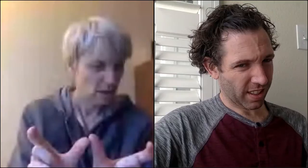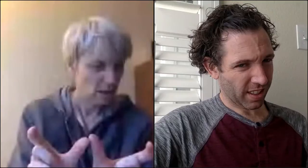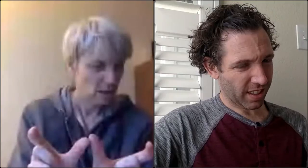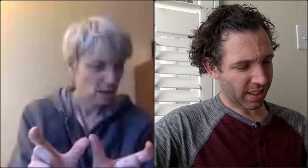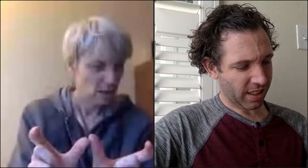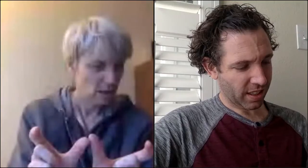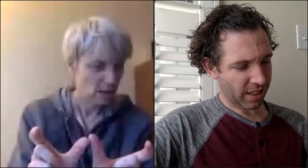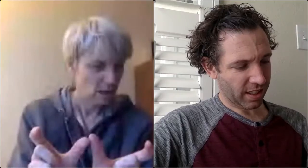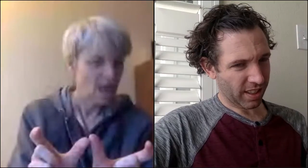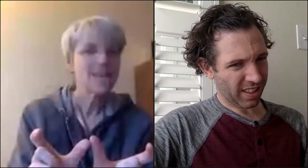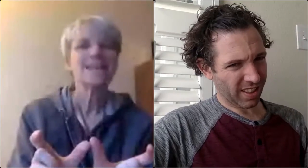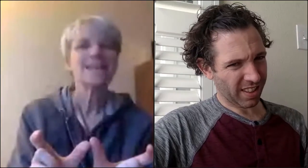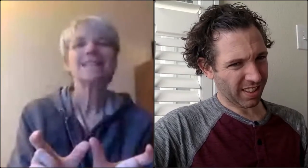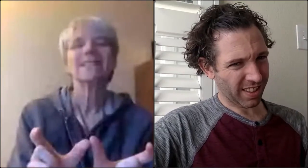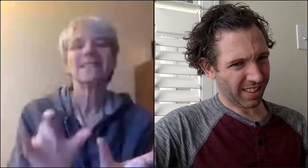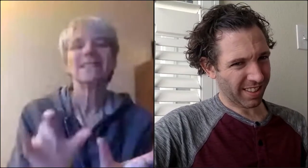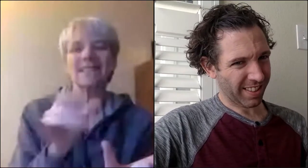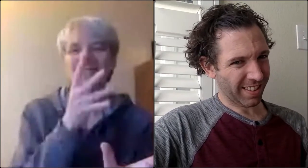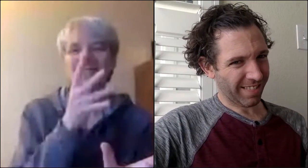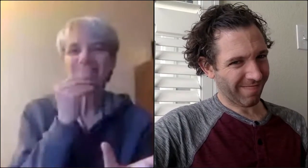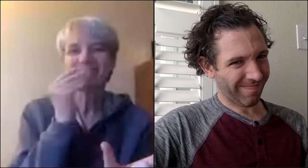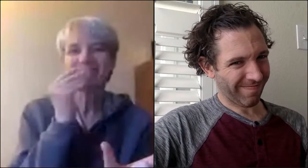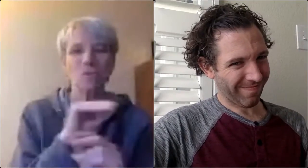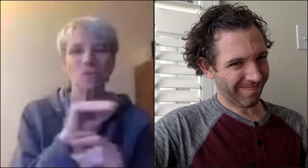I believe so, yes.